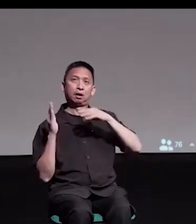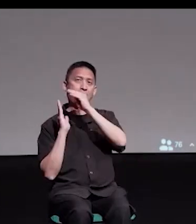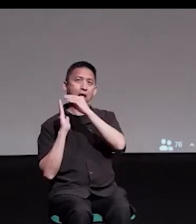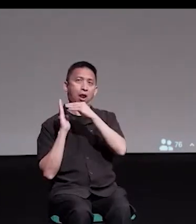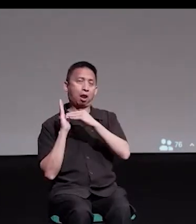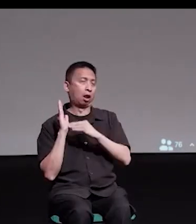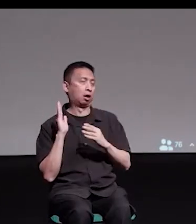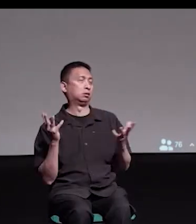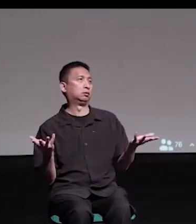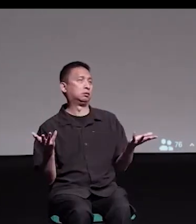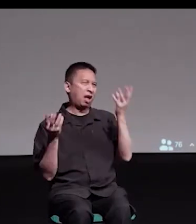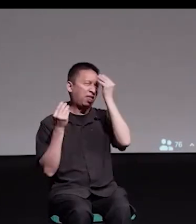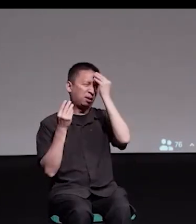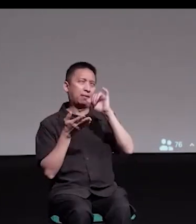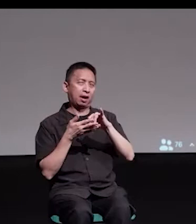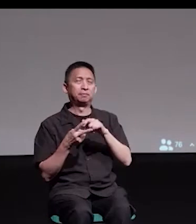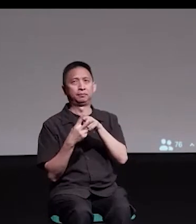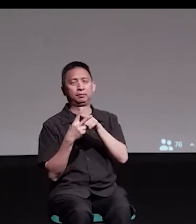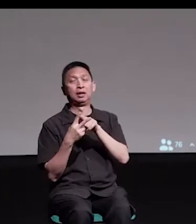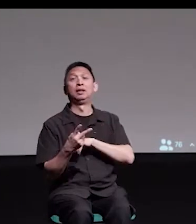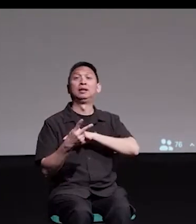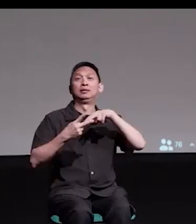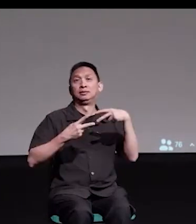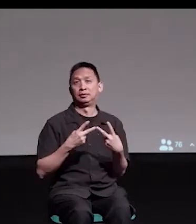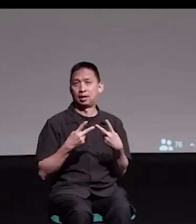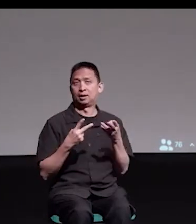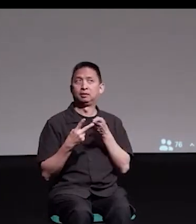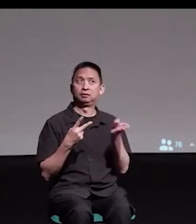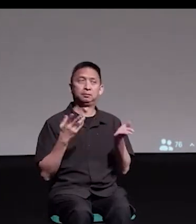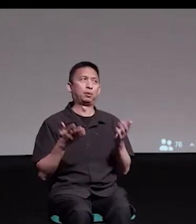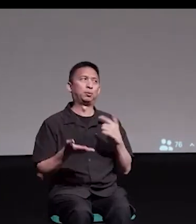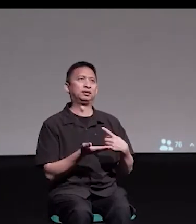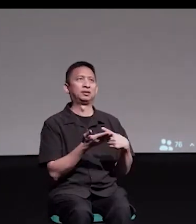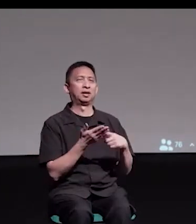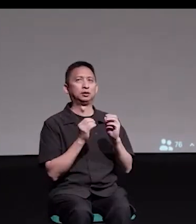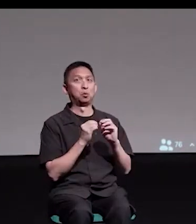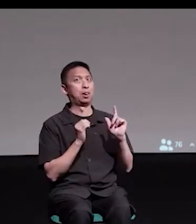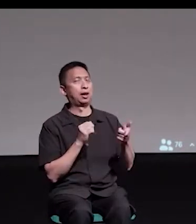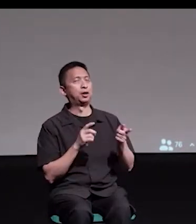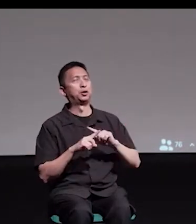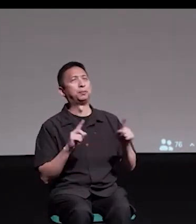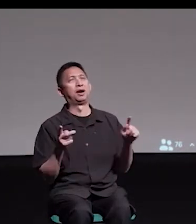So I think about that. And then whatever, there's, maybe we'll get into this later, but there's,